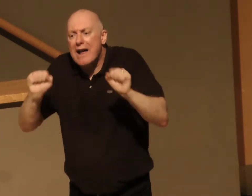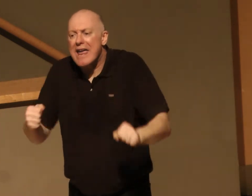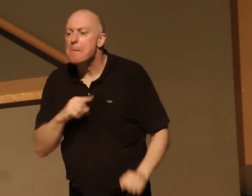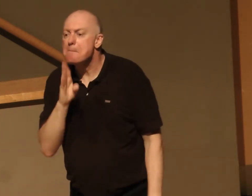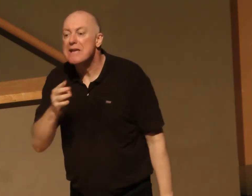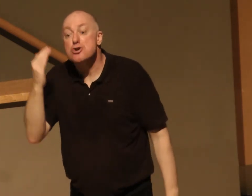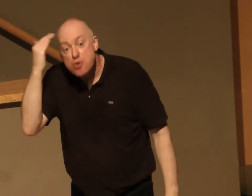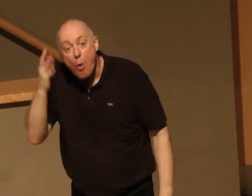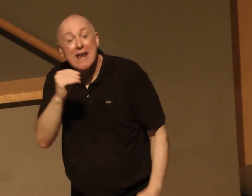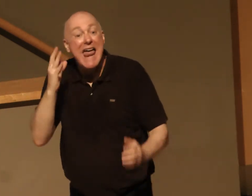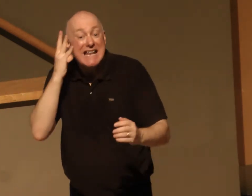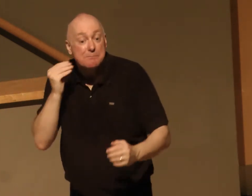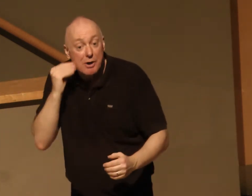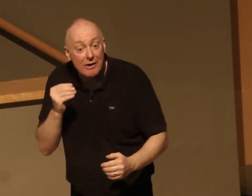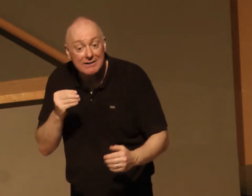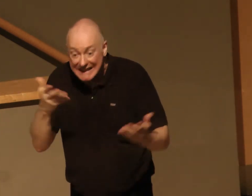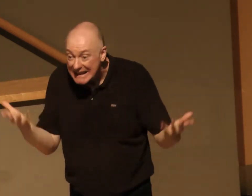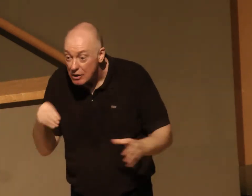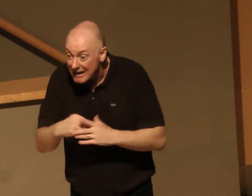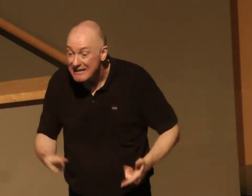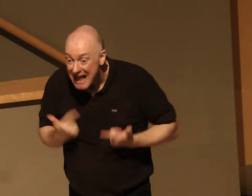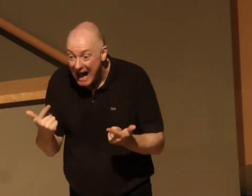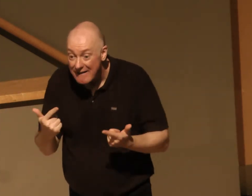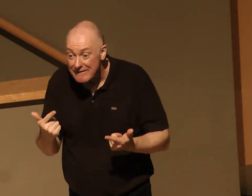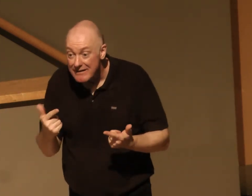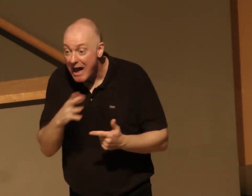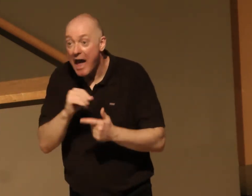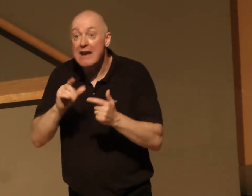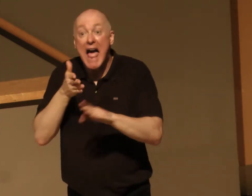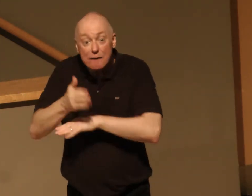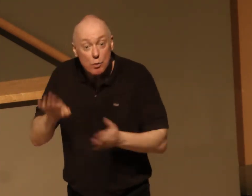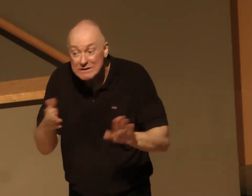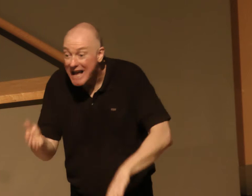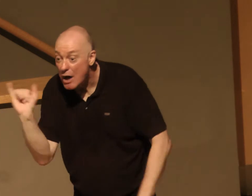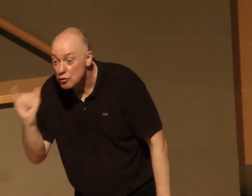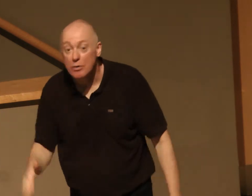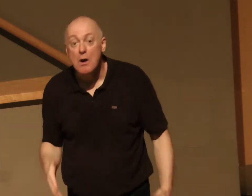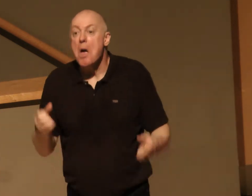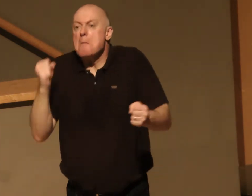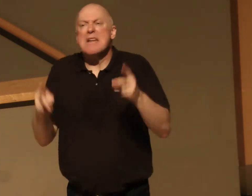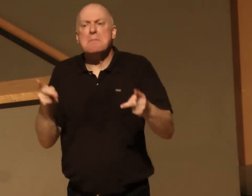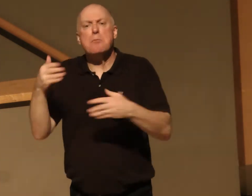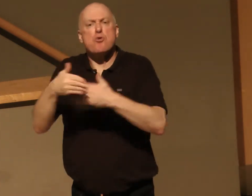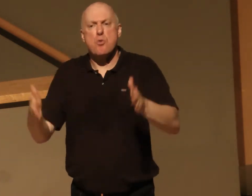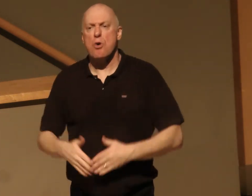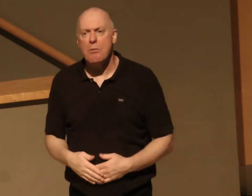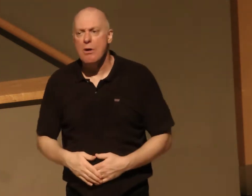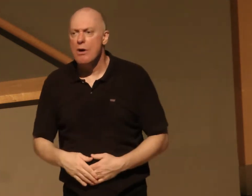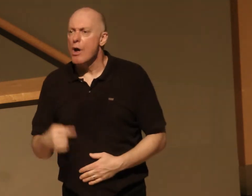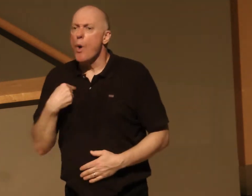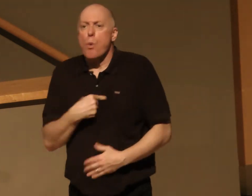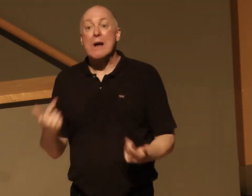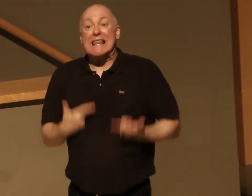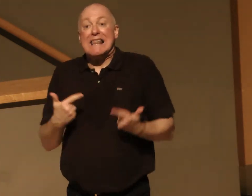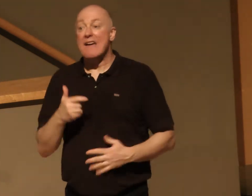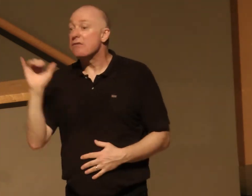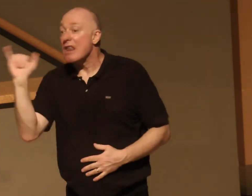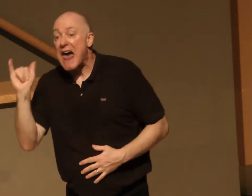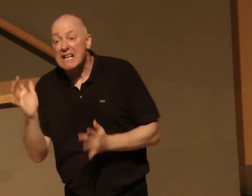and experienced in this life and beyond. So many of us in this room, we live as if Jesus is dead.